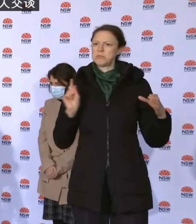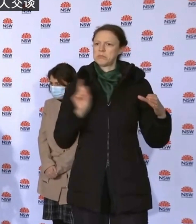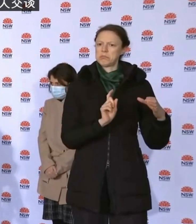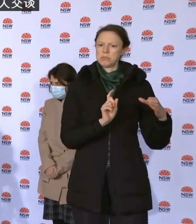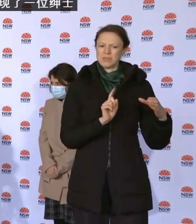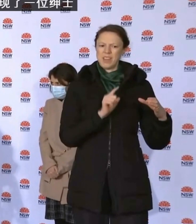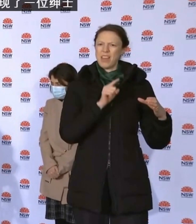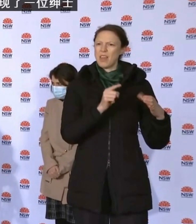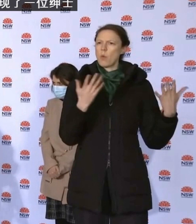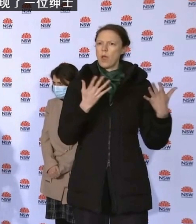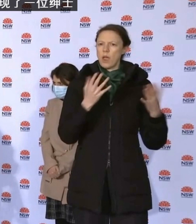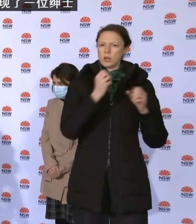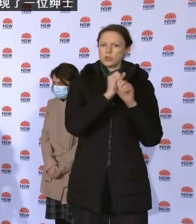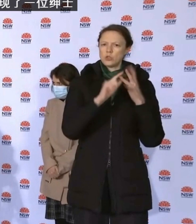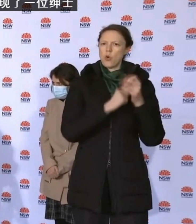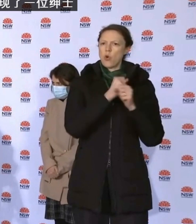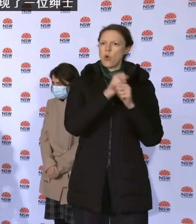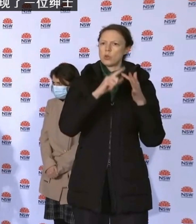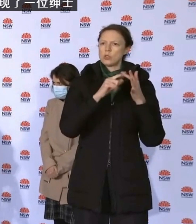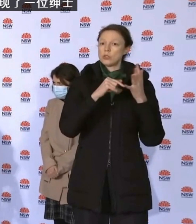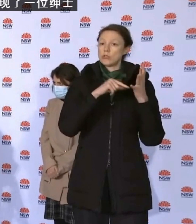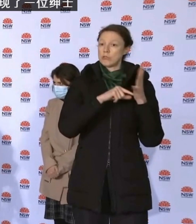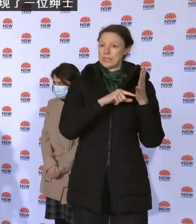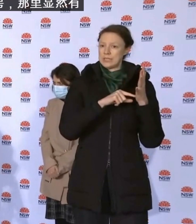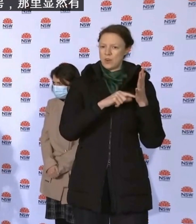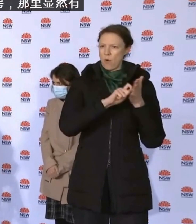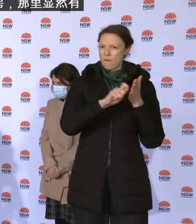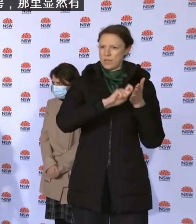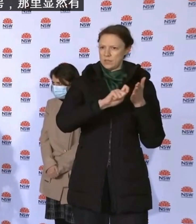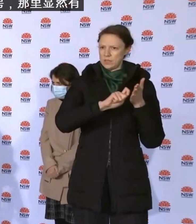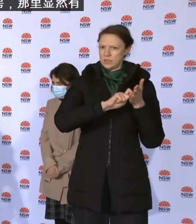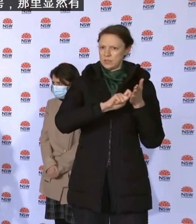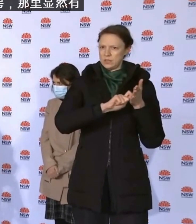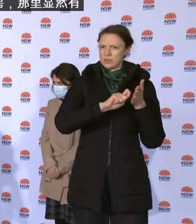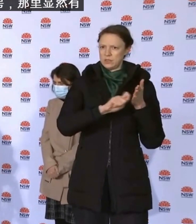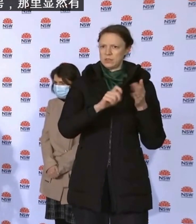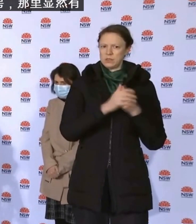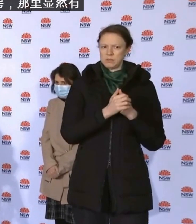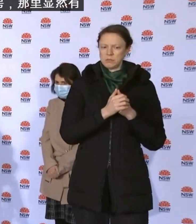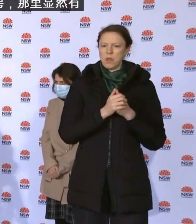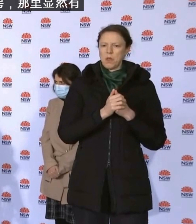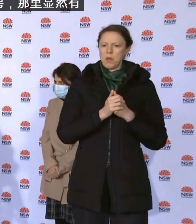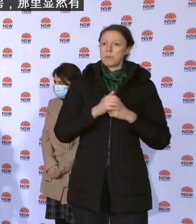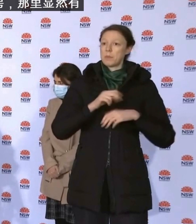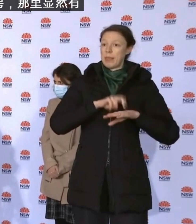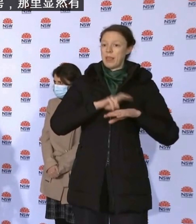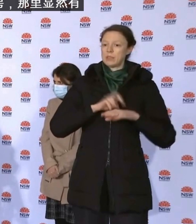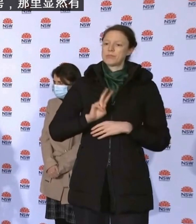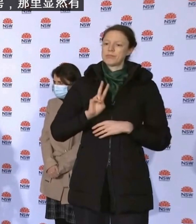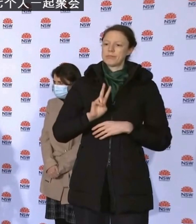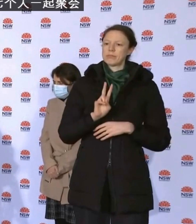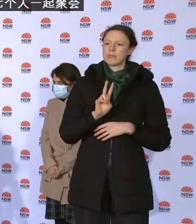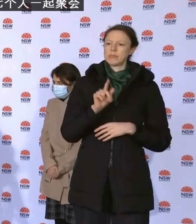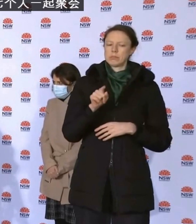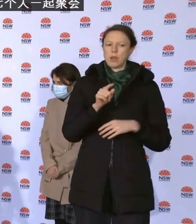office suite. Police were walking along. They found a gentleman outside of that, a young man. He took him into an office suite where clearly